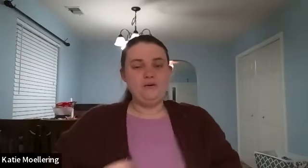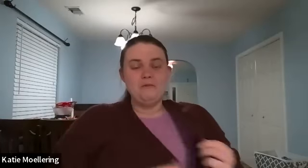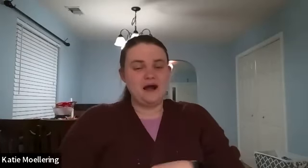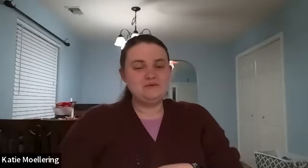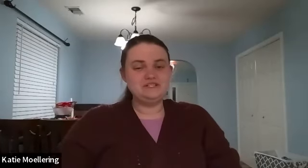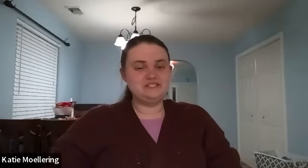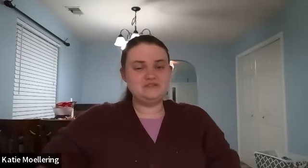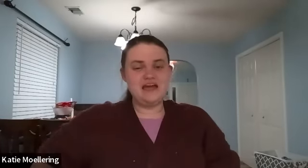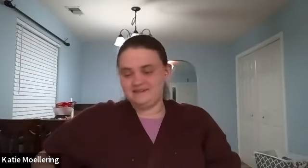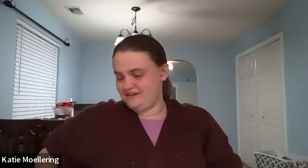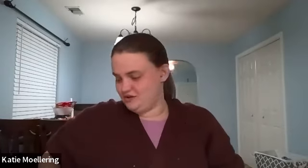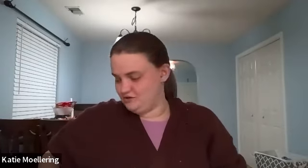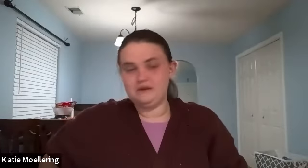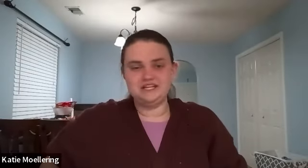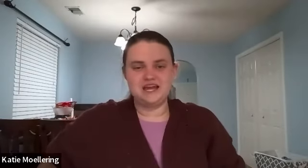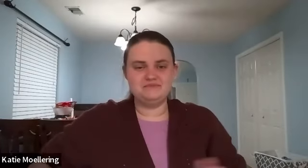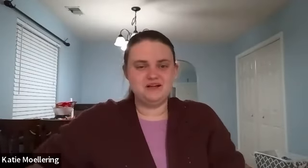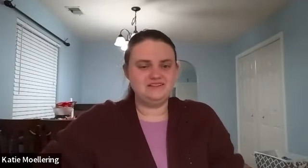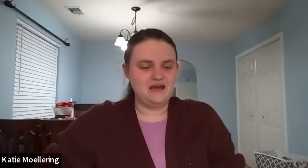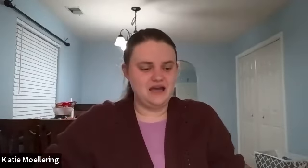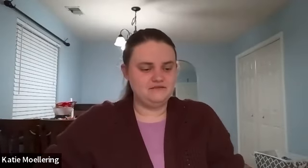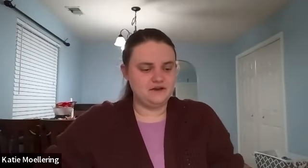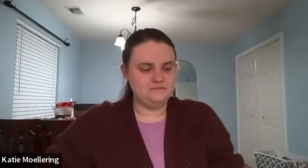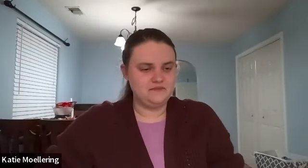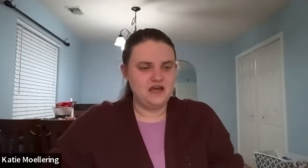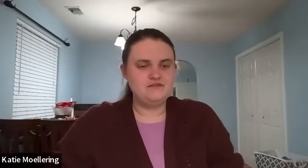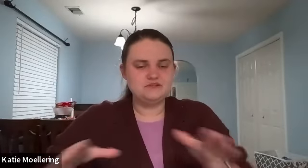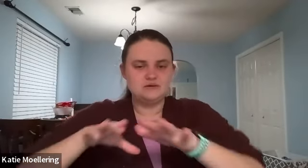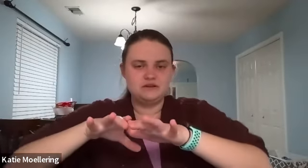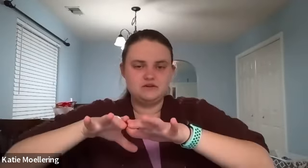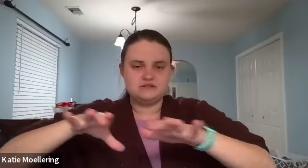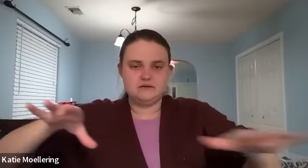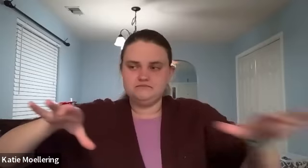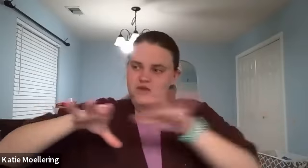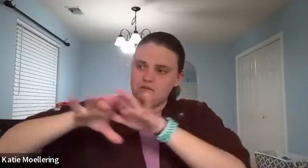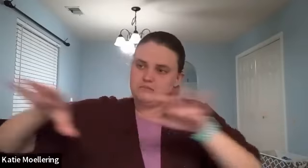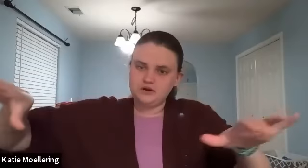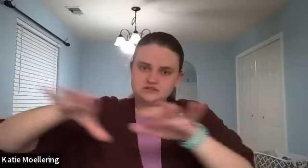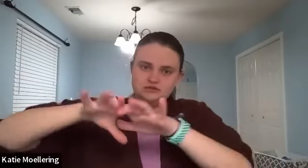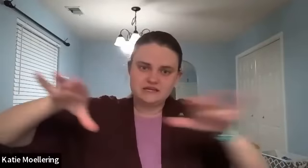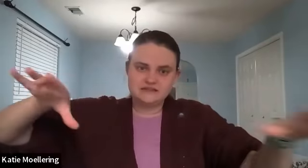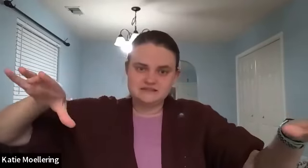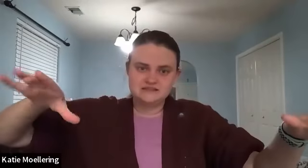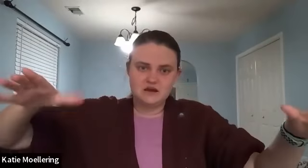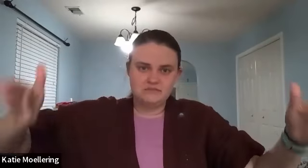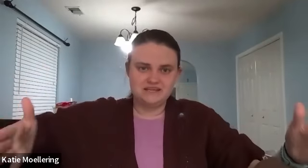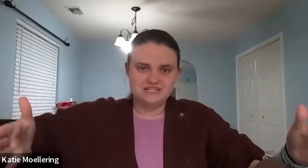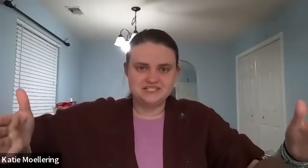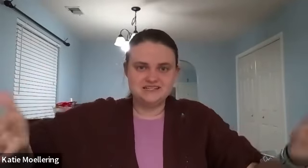Oh, mine would do that if he could reach. Luckily I have almost like one of those bar stool ends on my kitchen.